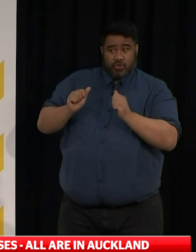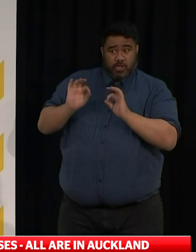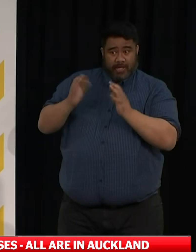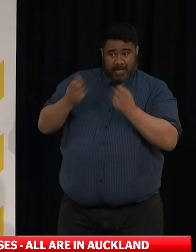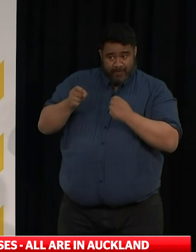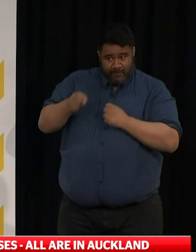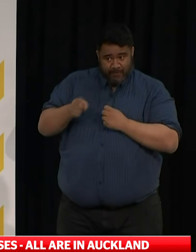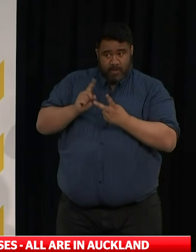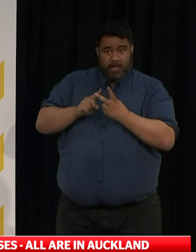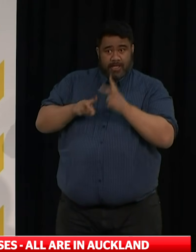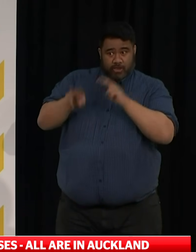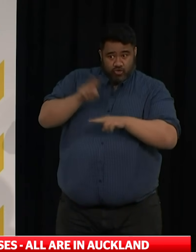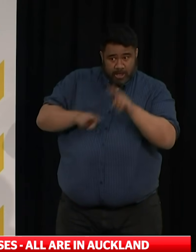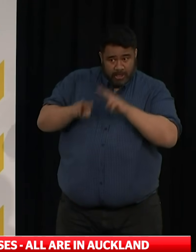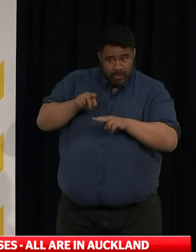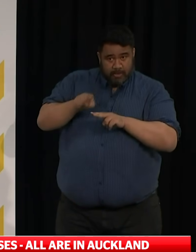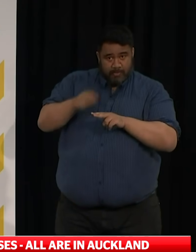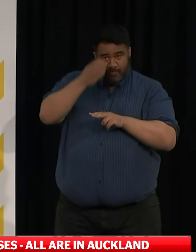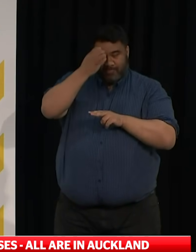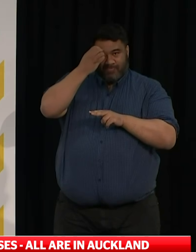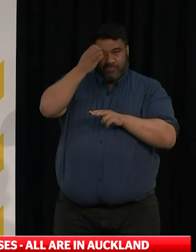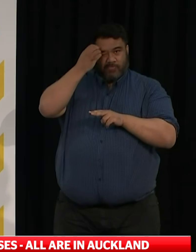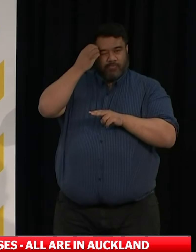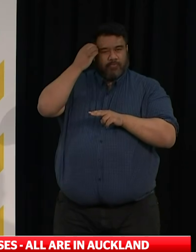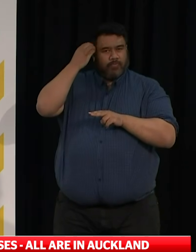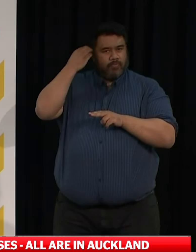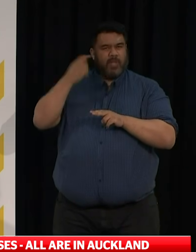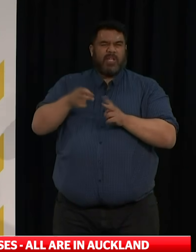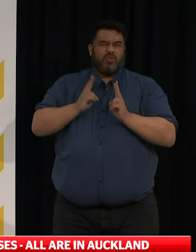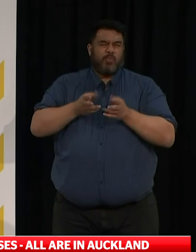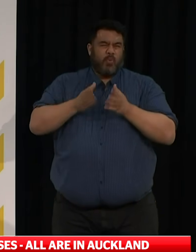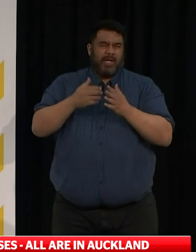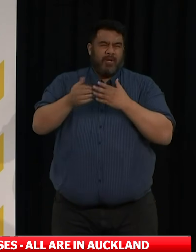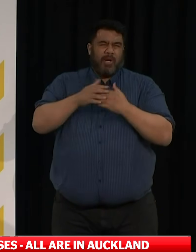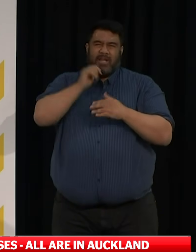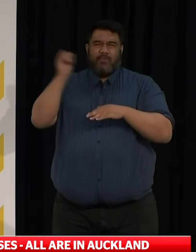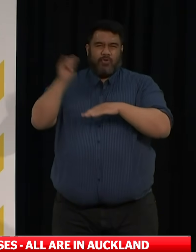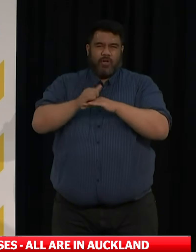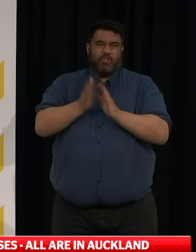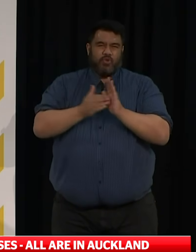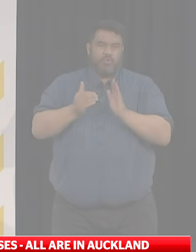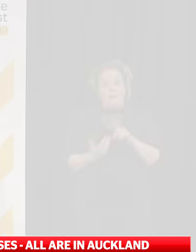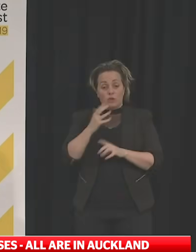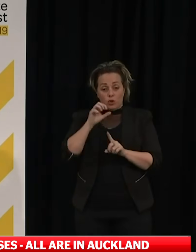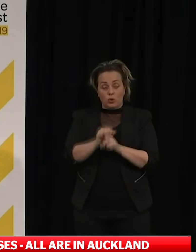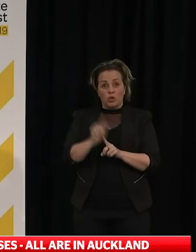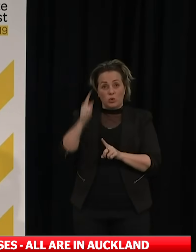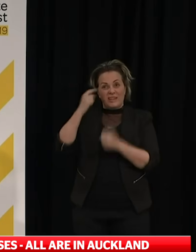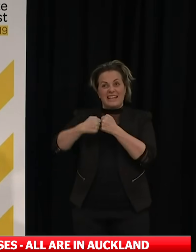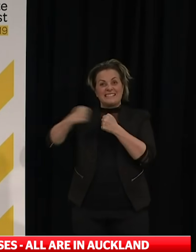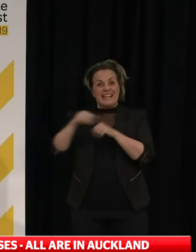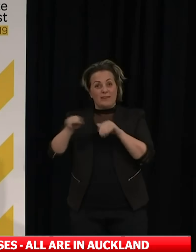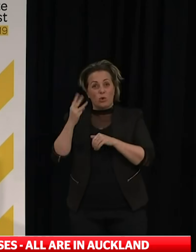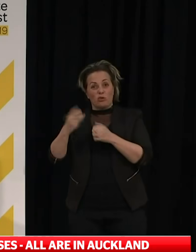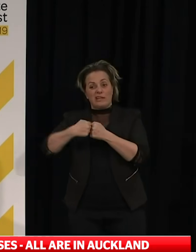and tested on arrival in New Zealand as well. That's what we currently do for those who are entering into our MIQ facilities. I think as the Director